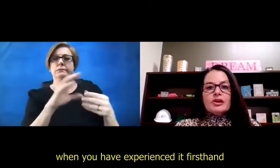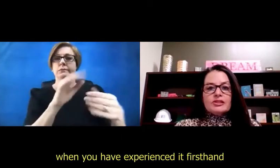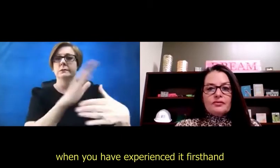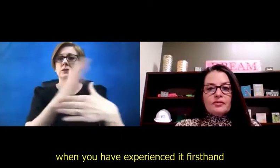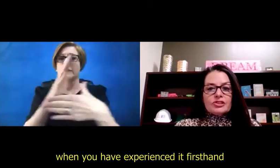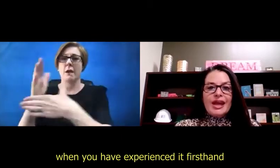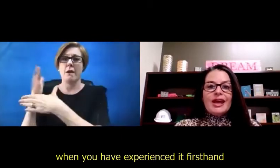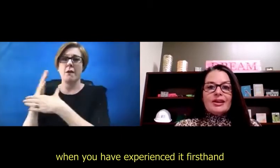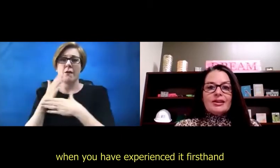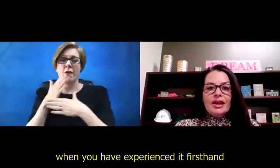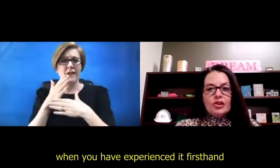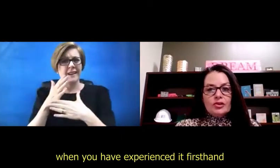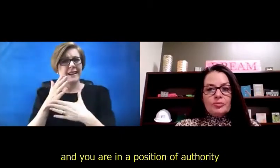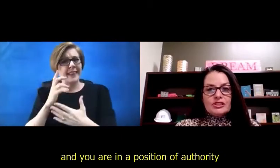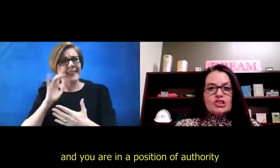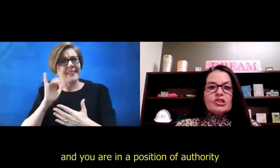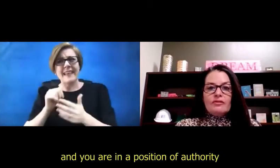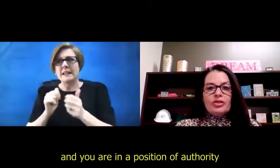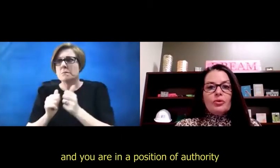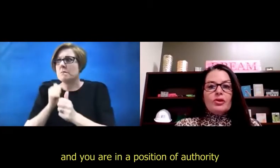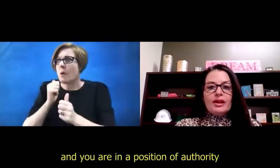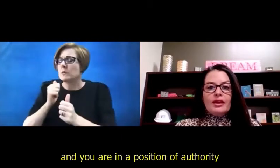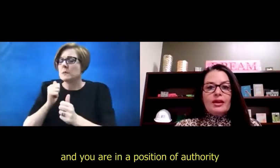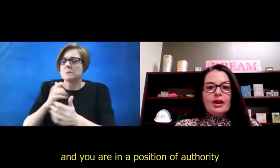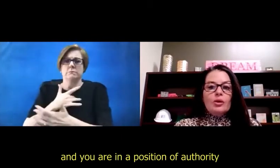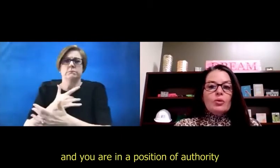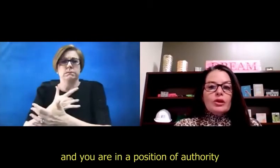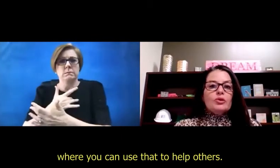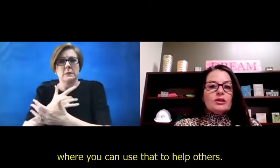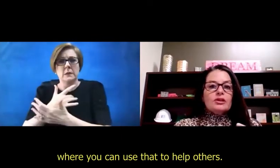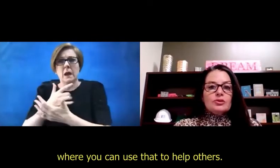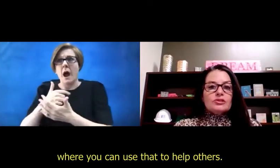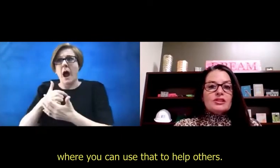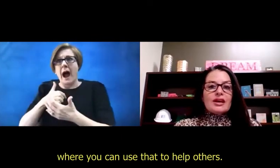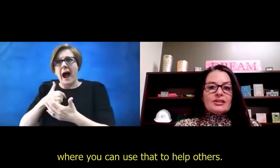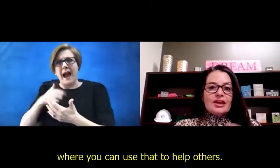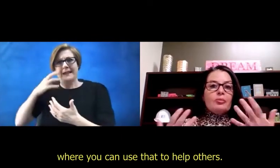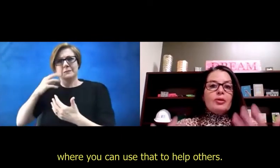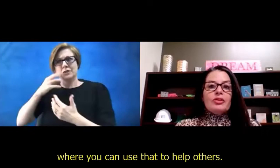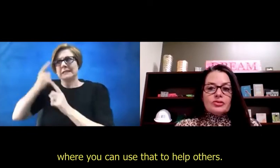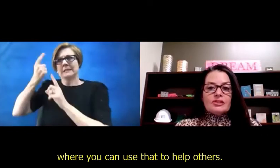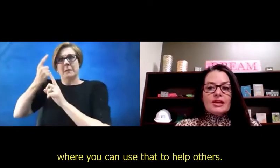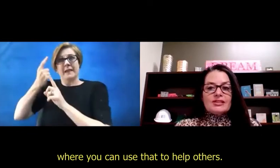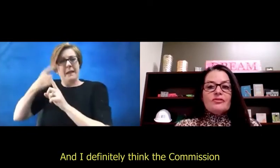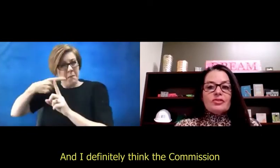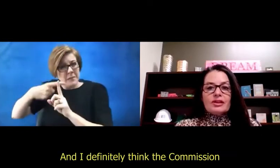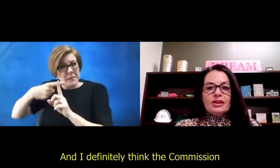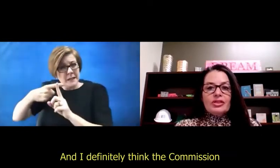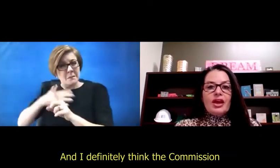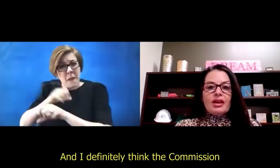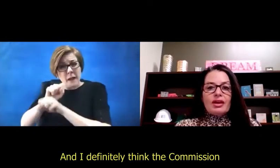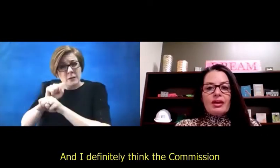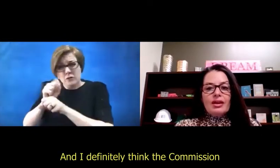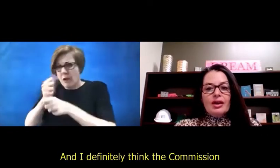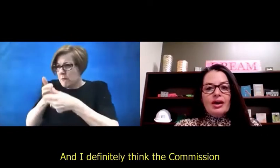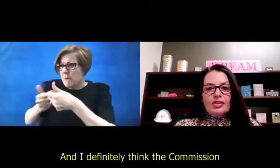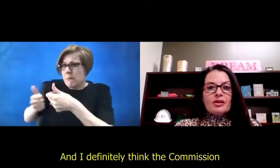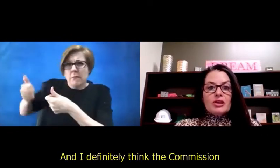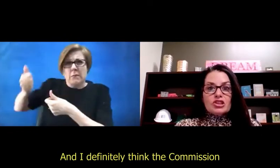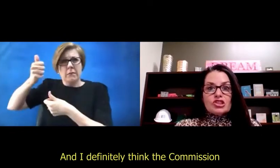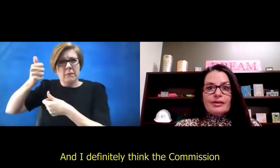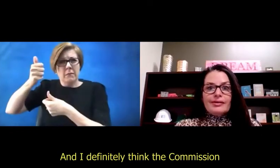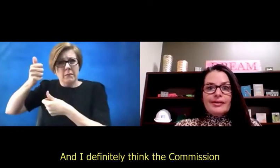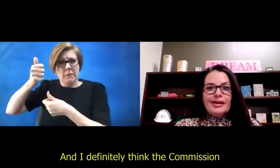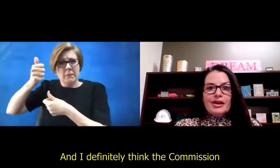you've experienced it firsthand and you're in a position of authority where you can use that to help others. And I definitely think